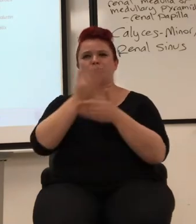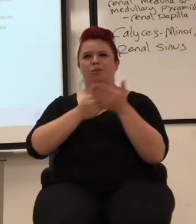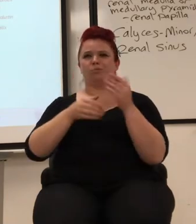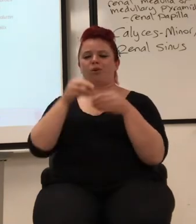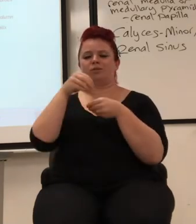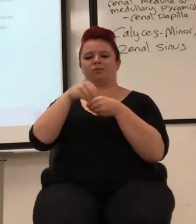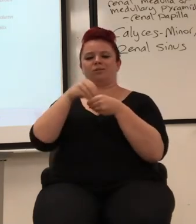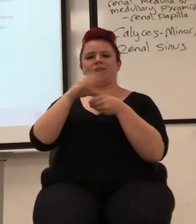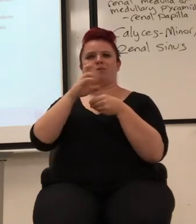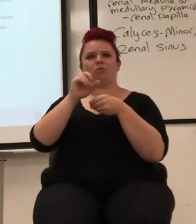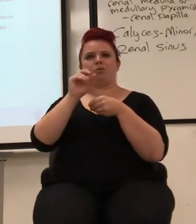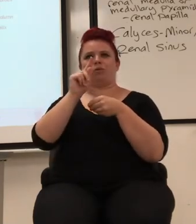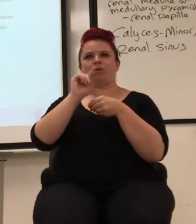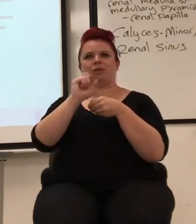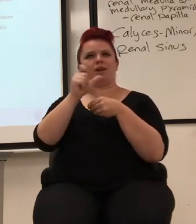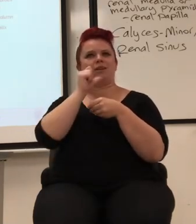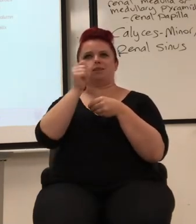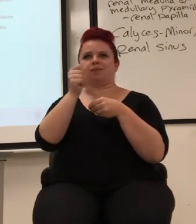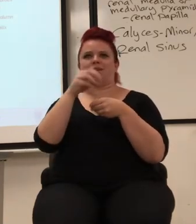not the medulla.